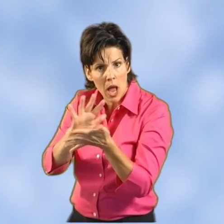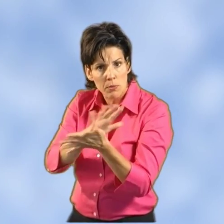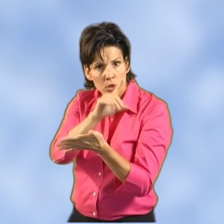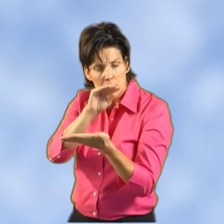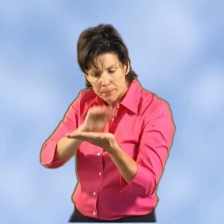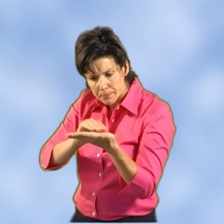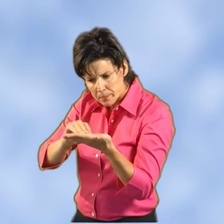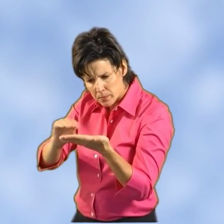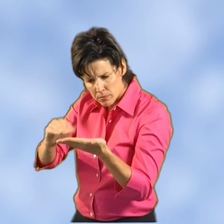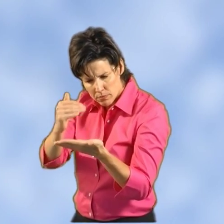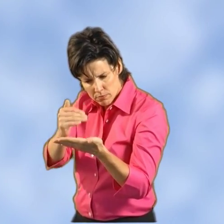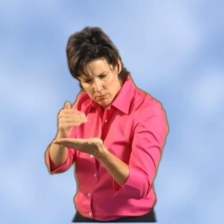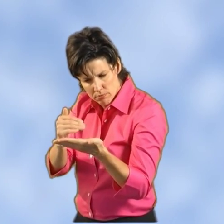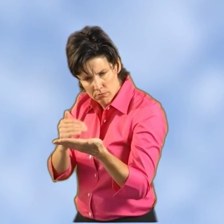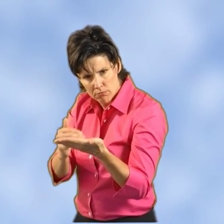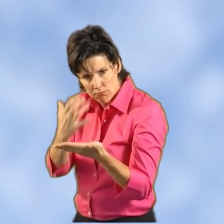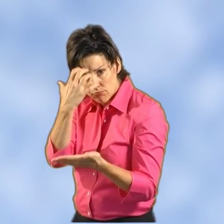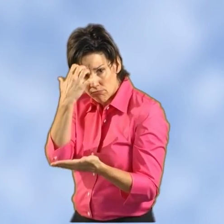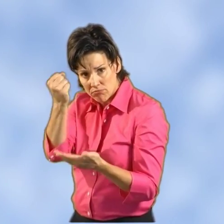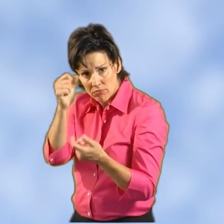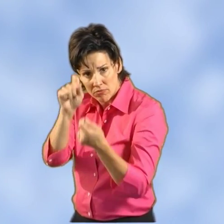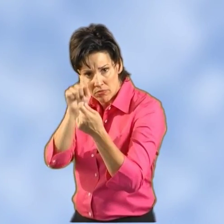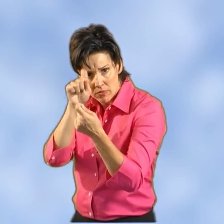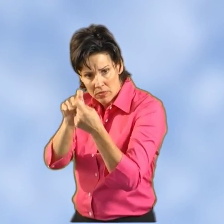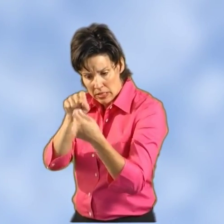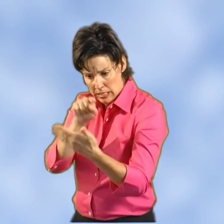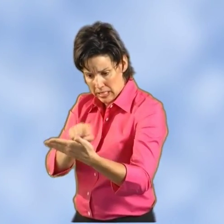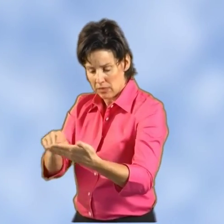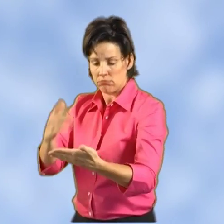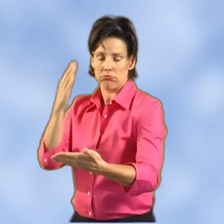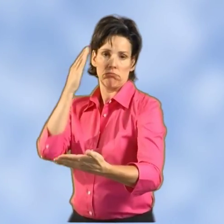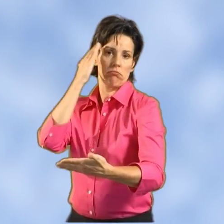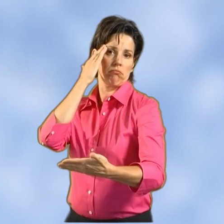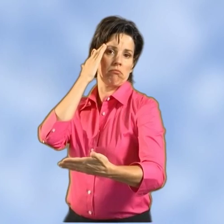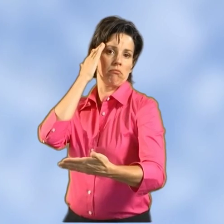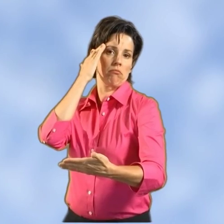Make sure you have all of this on a list that you can give to your doctor.